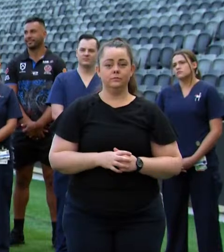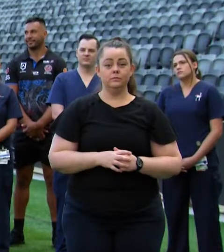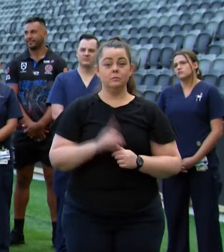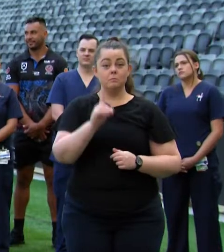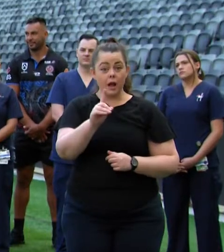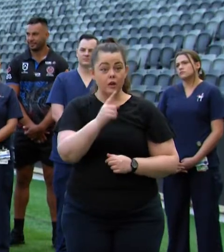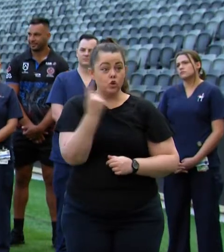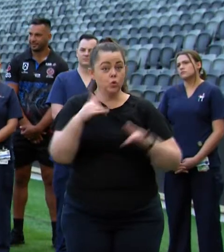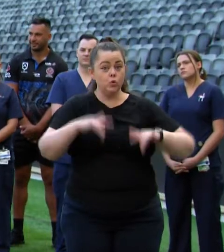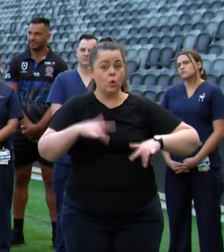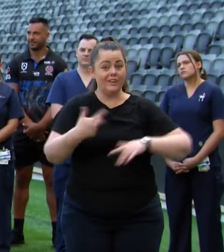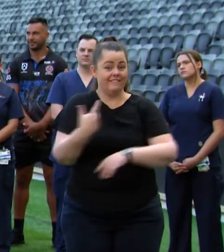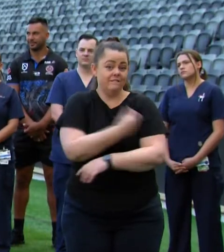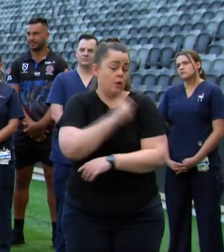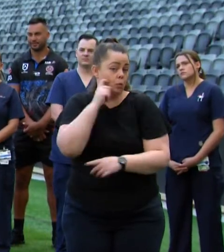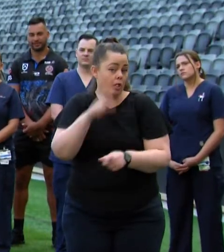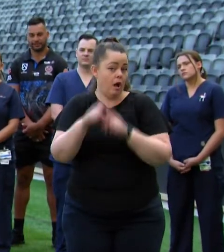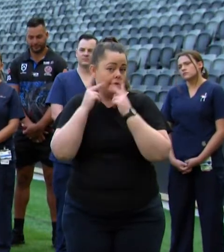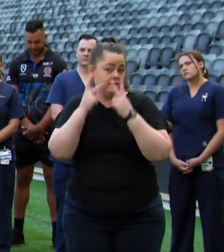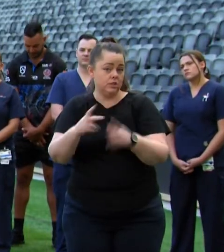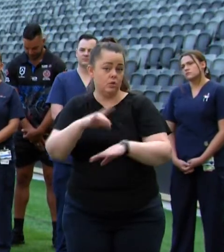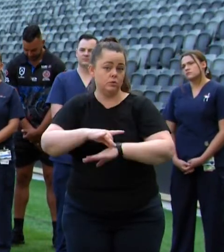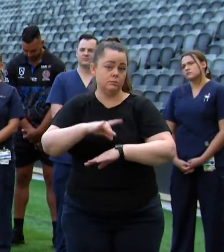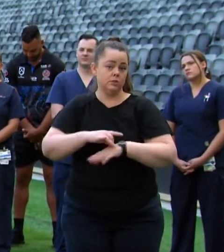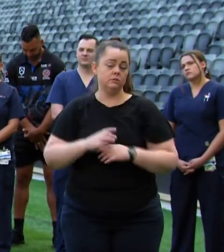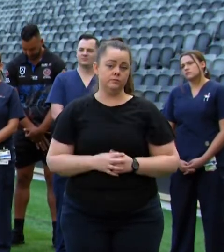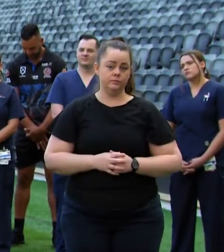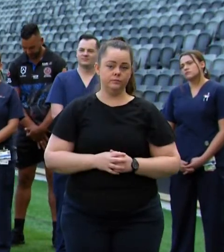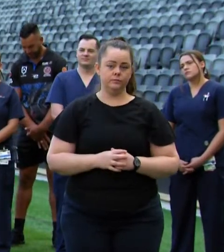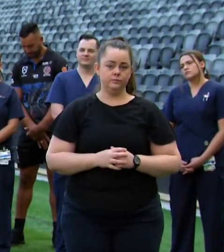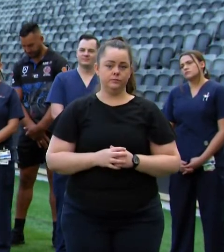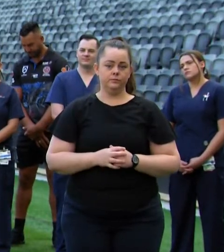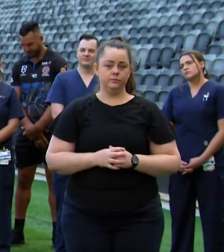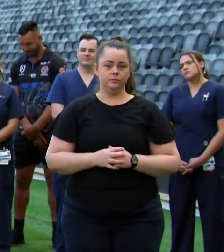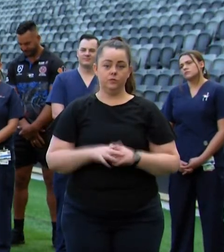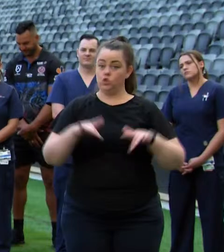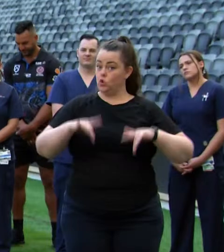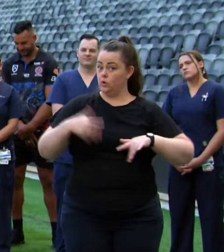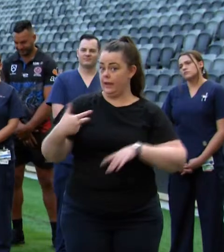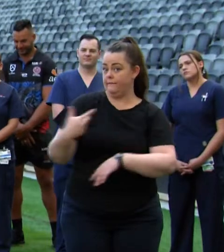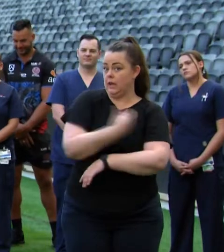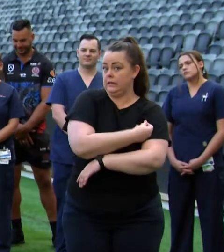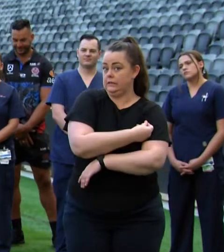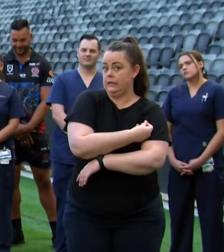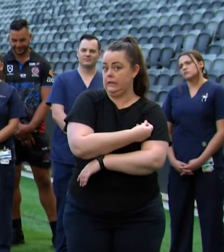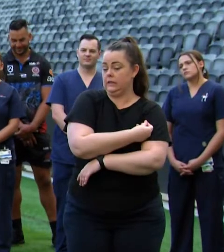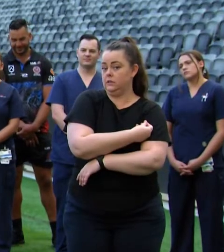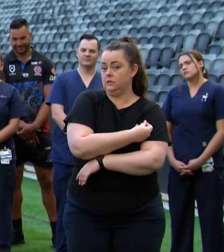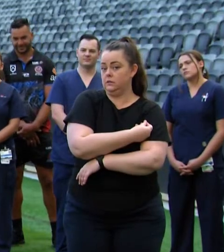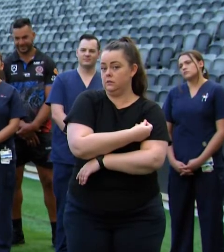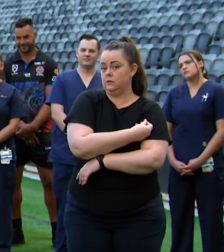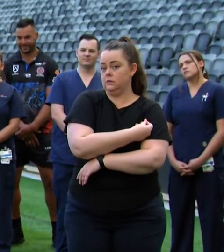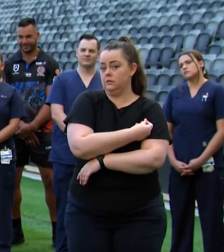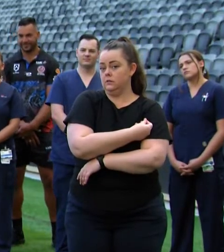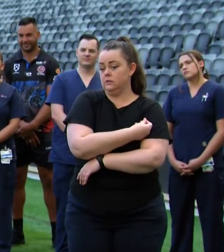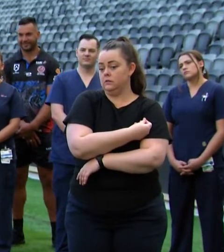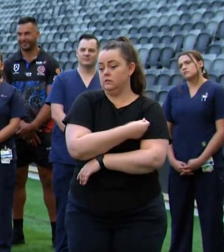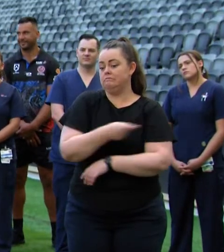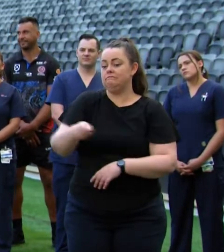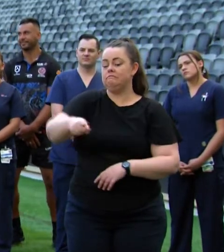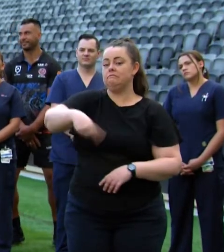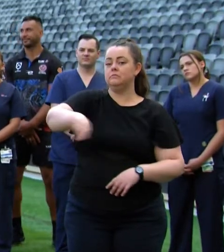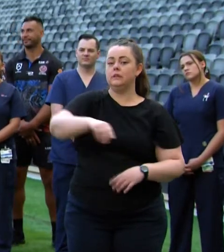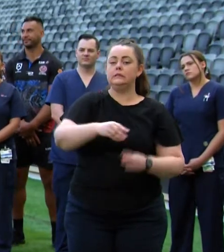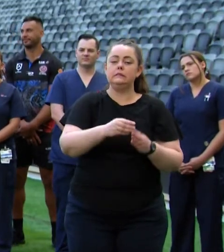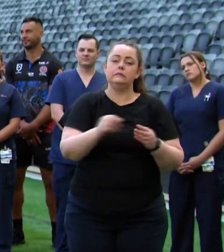haven't been vaccinated. If they are not vaccinated, there is capacity under these guidelines for there to be arrangements in